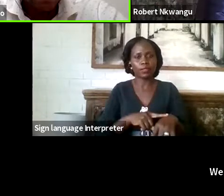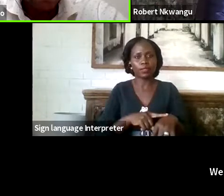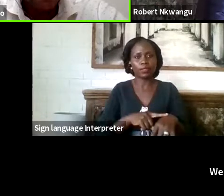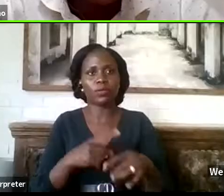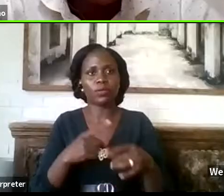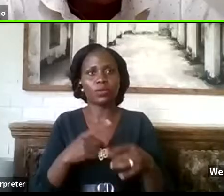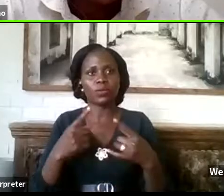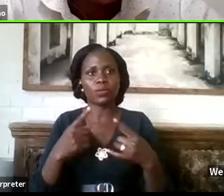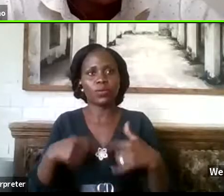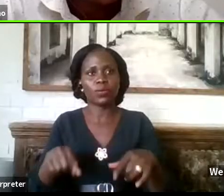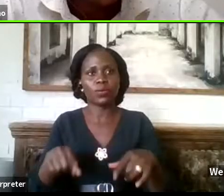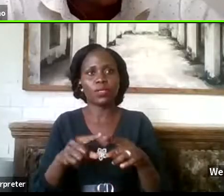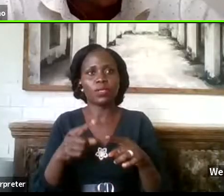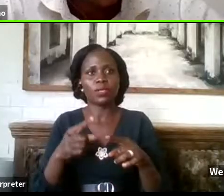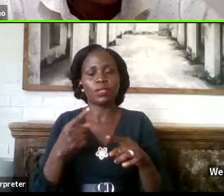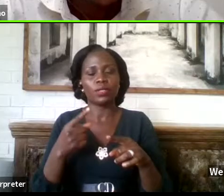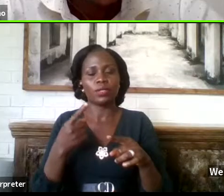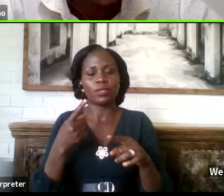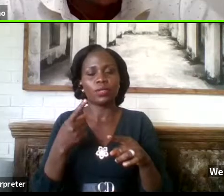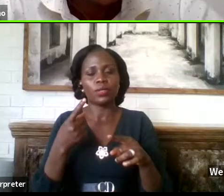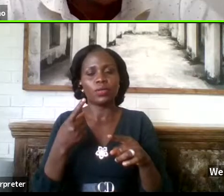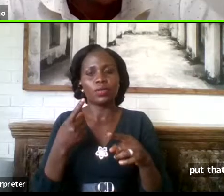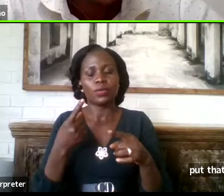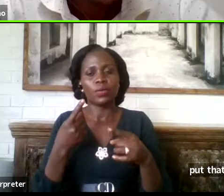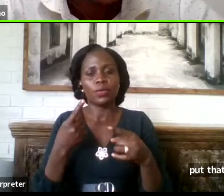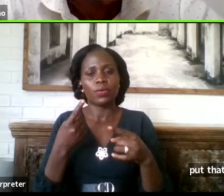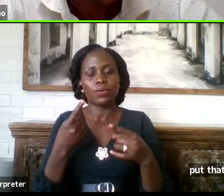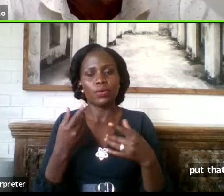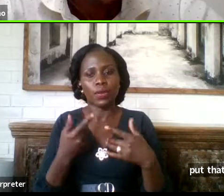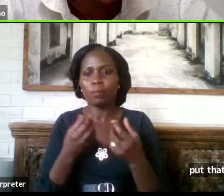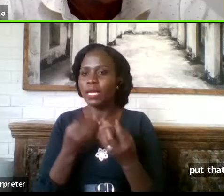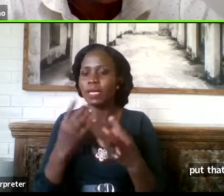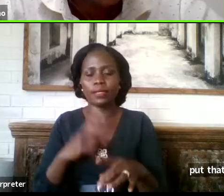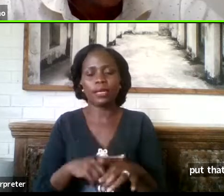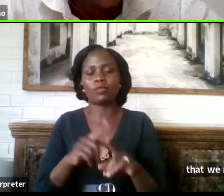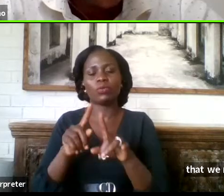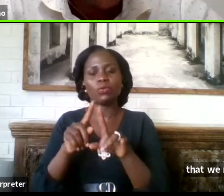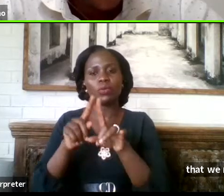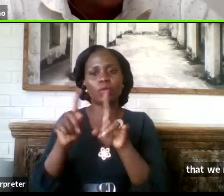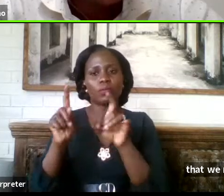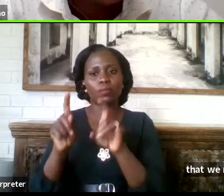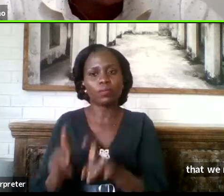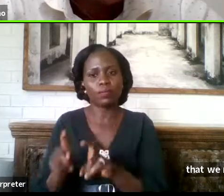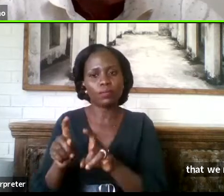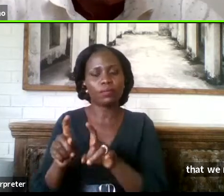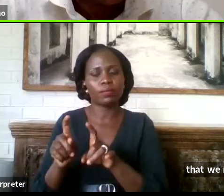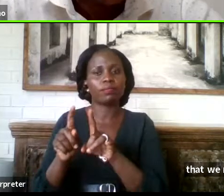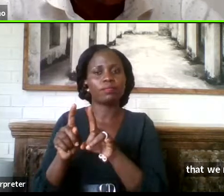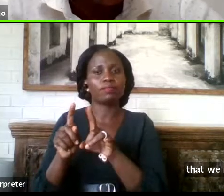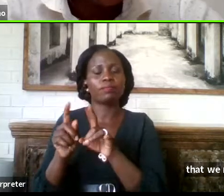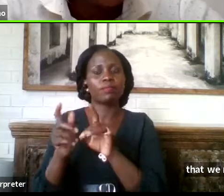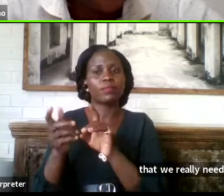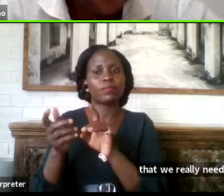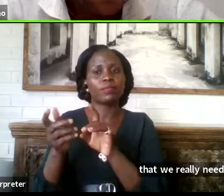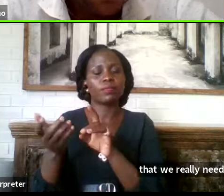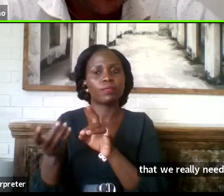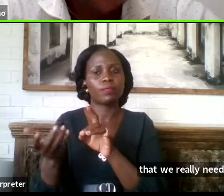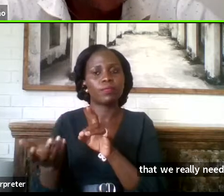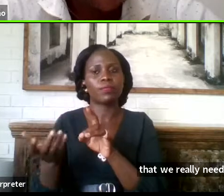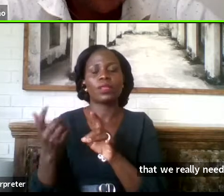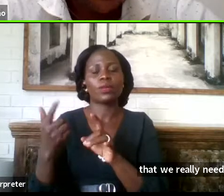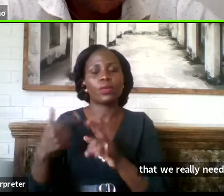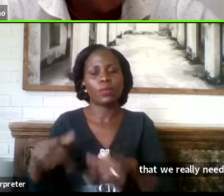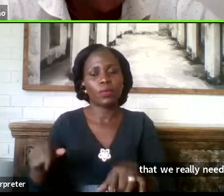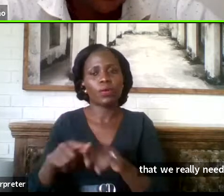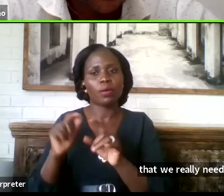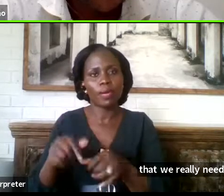put that question that we really need to ascertain whether the